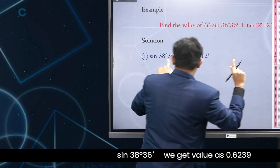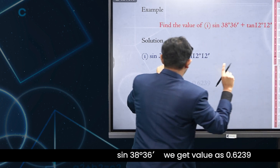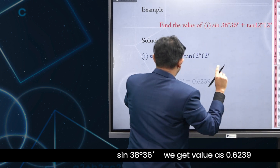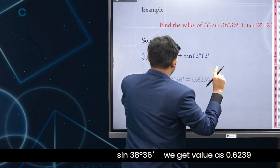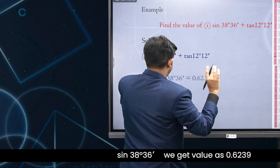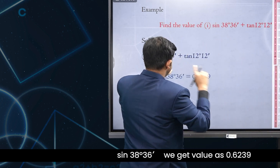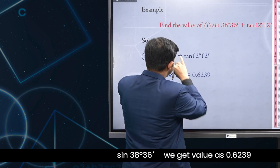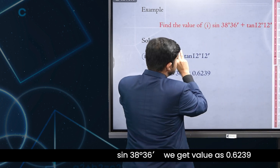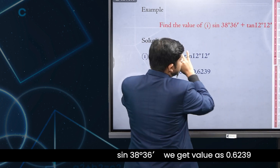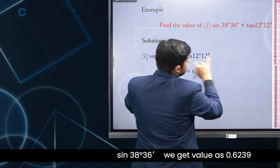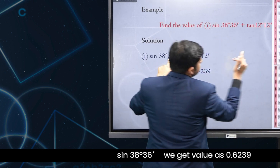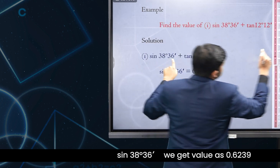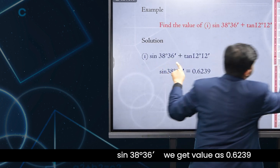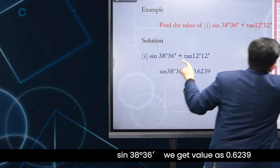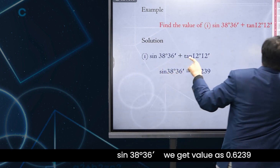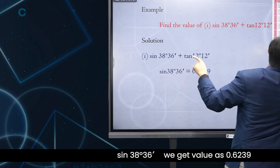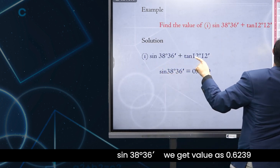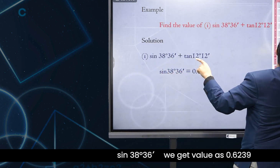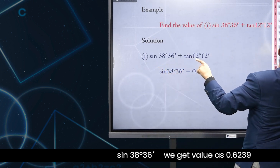as 0.6239.